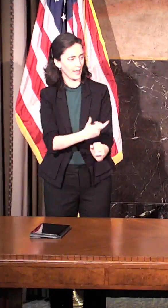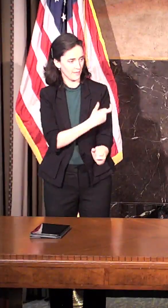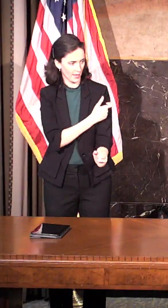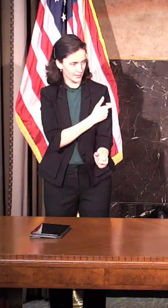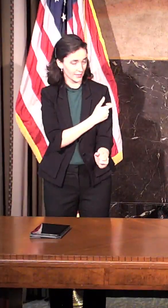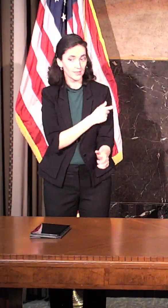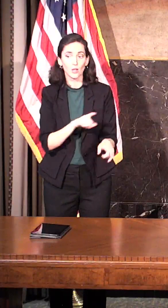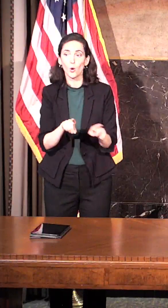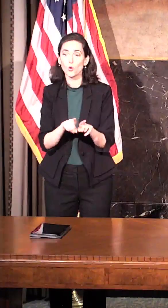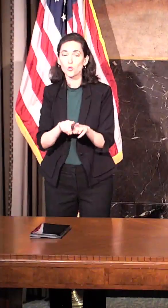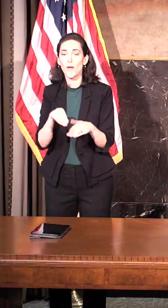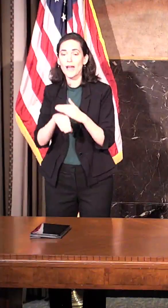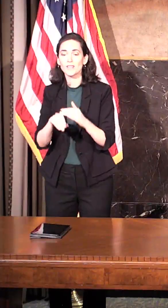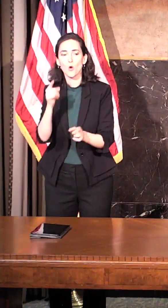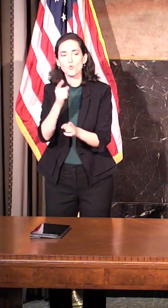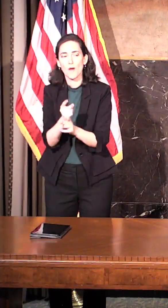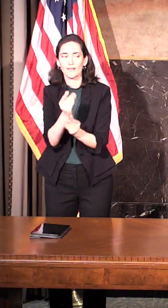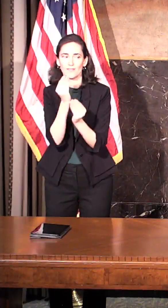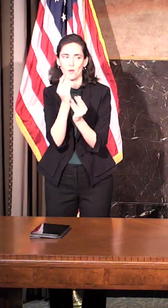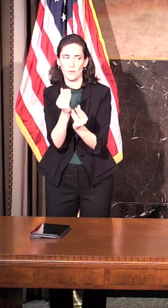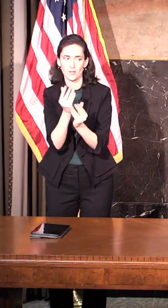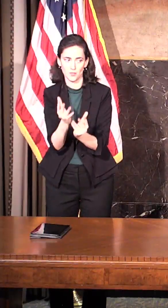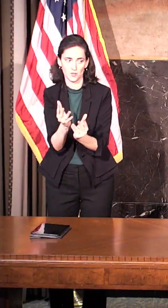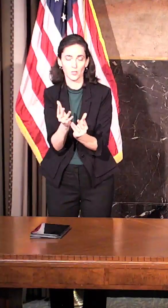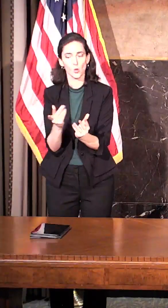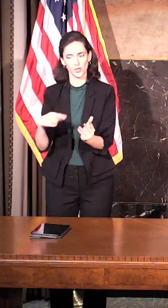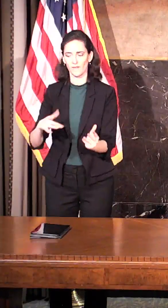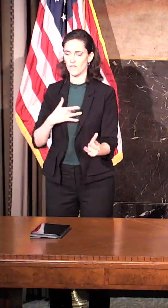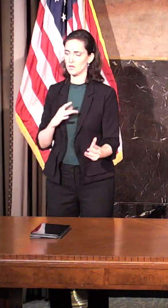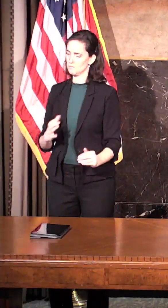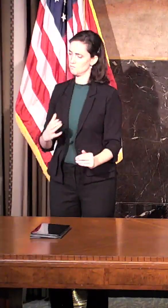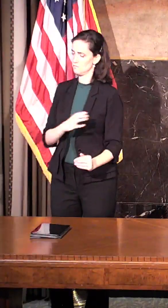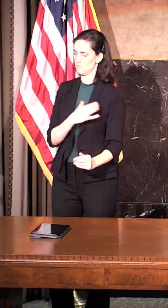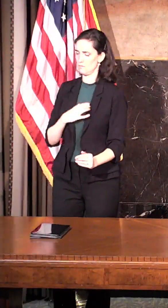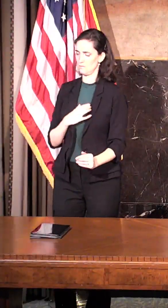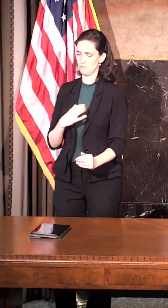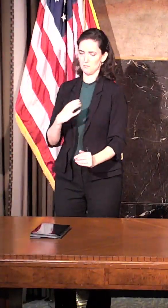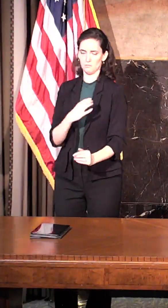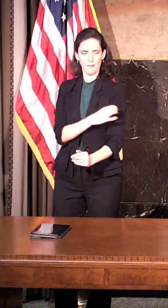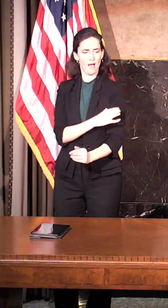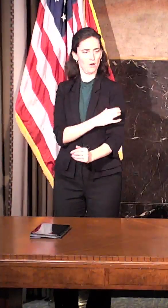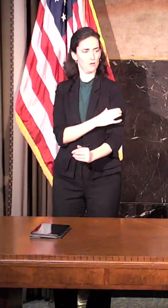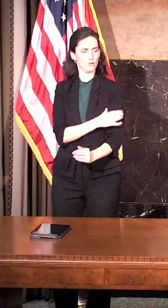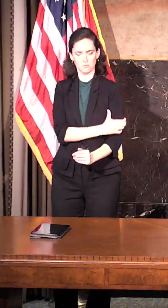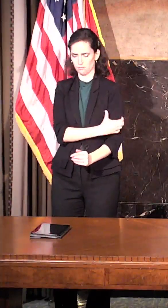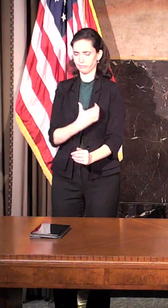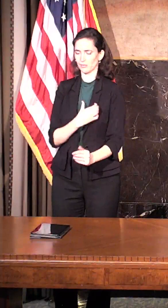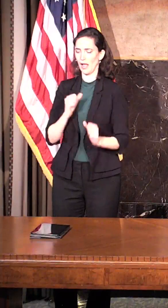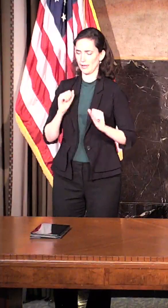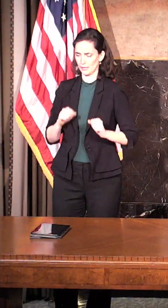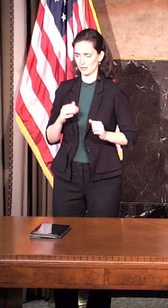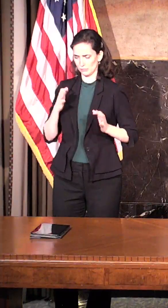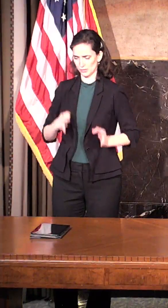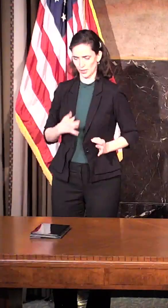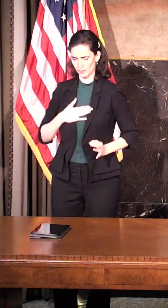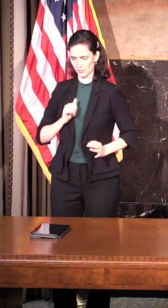to the right information so that they feel empowered to avail themselves of it. This is going to be work